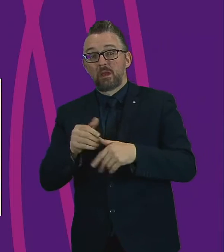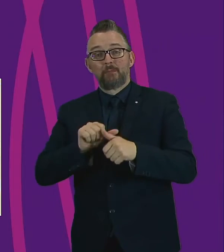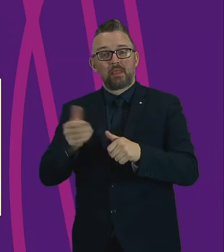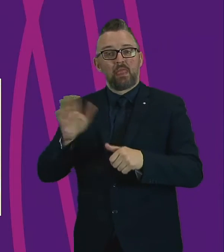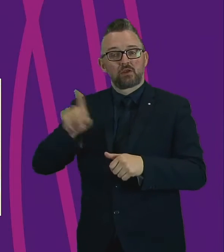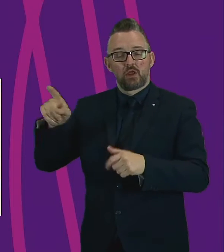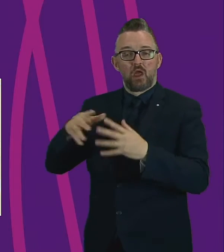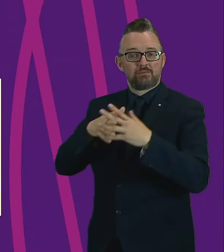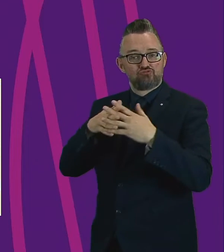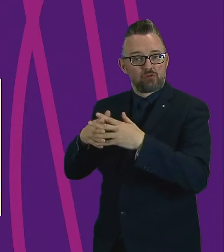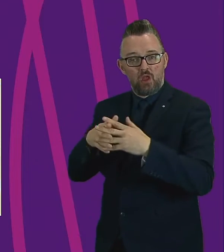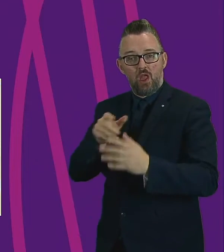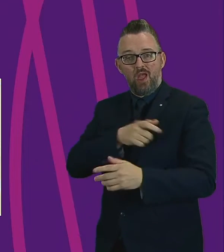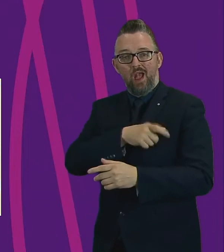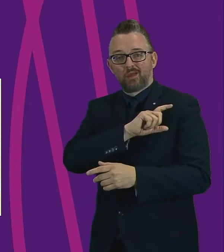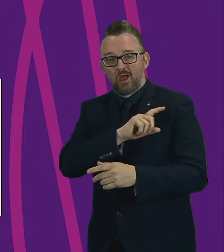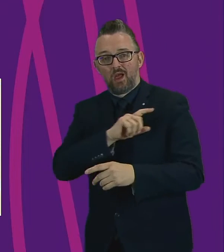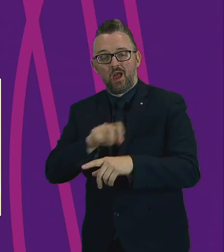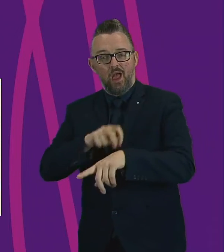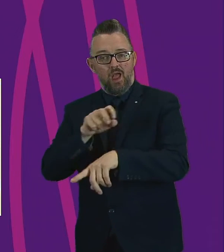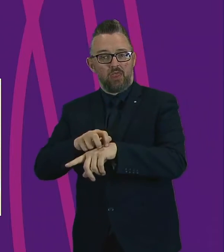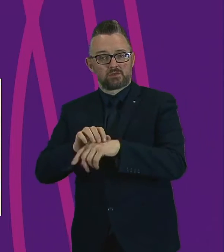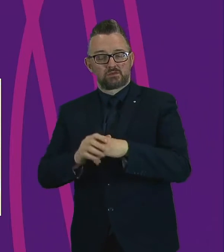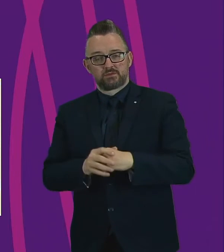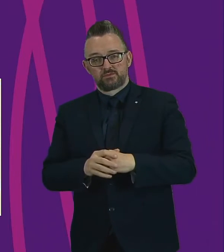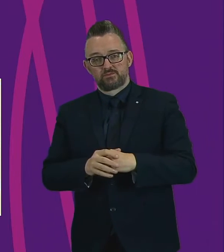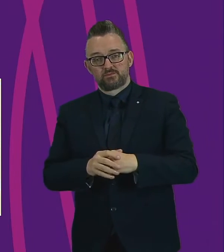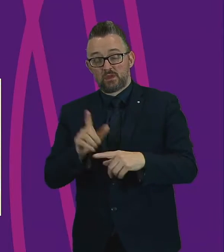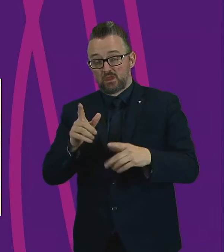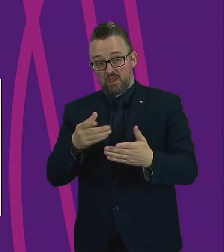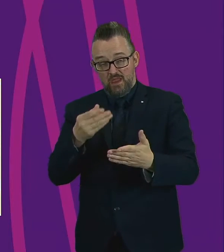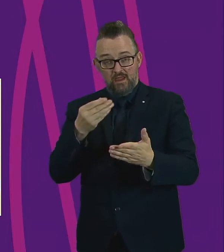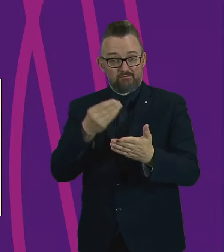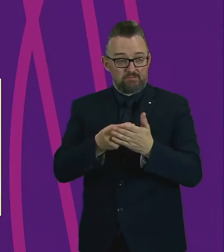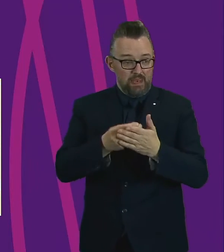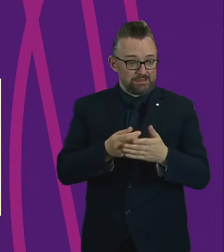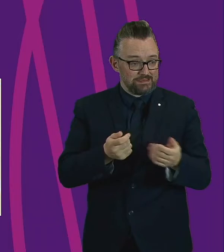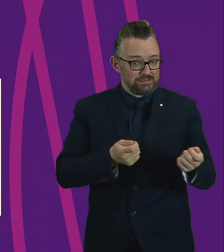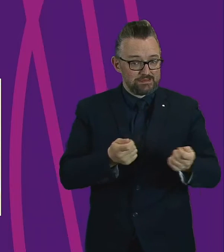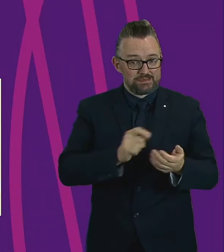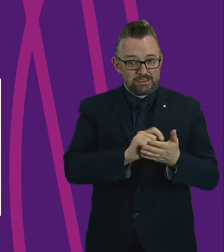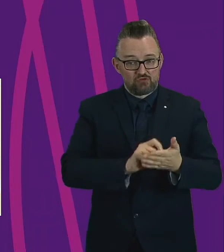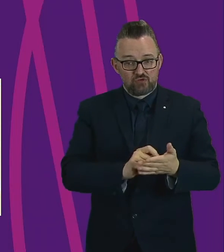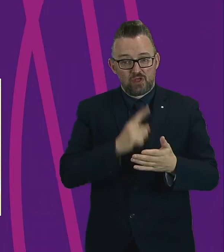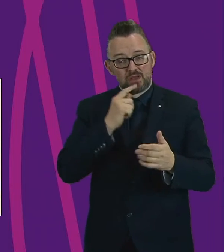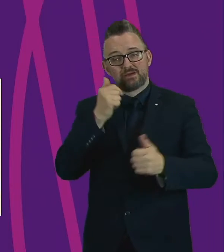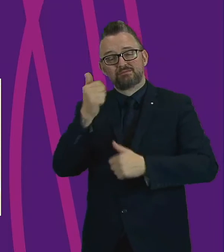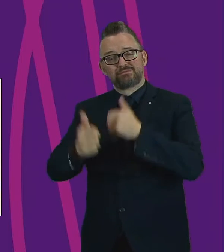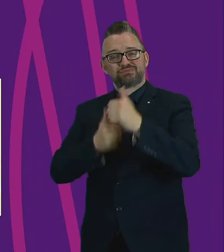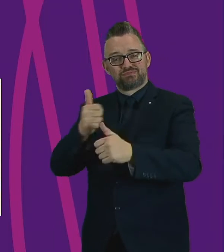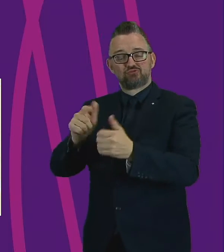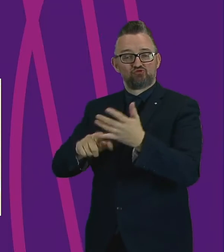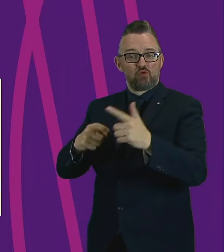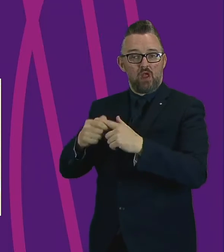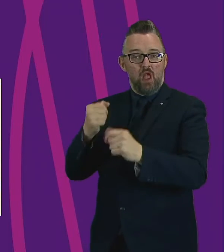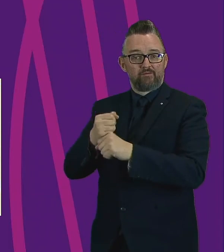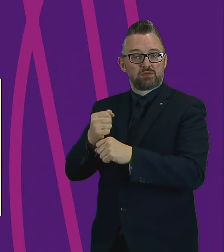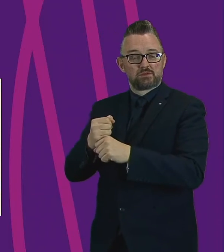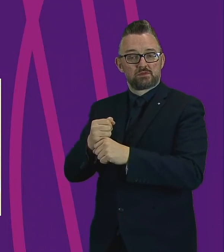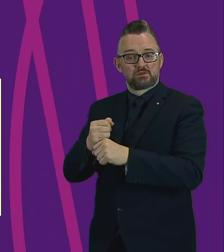or Ireland. Yet, despite both the Finance Secretary and the Economy Secretary praising the UK Government's